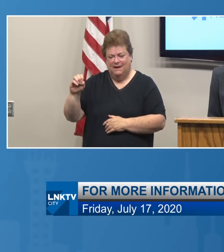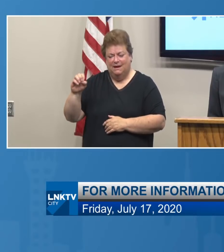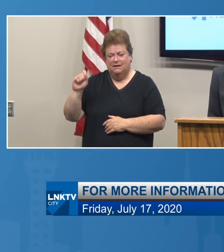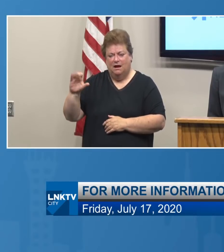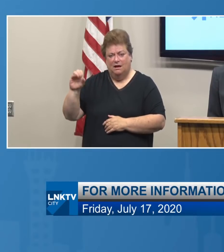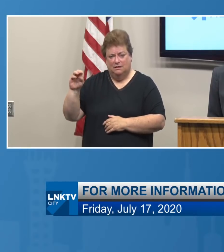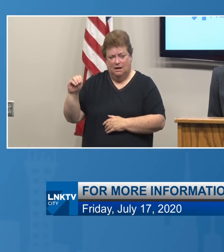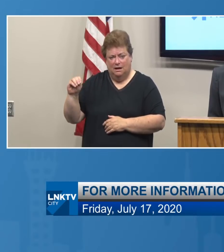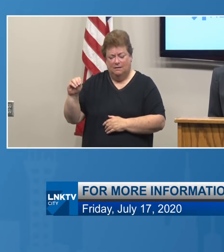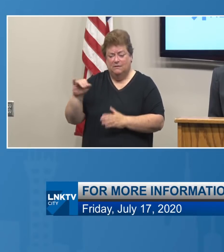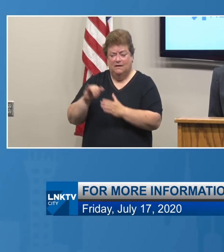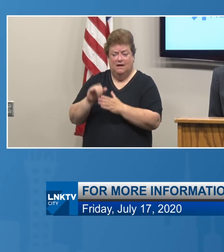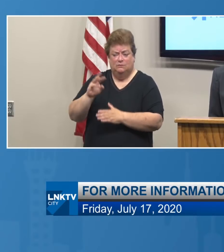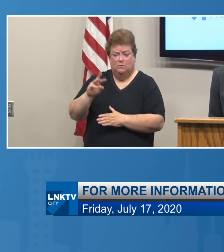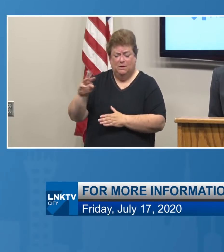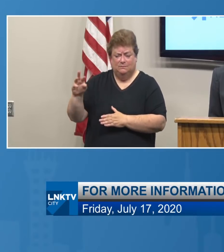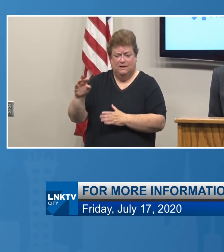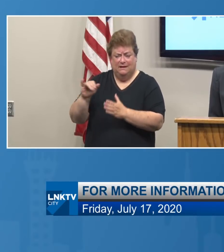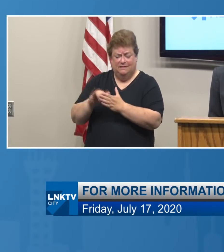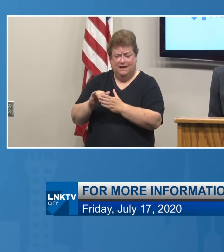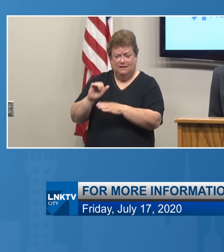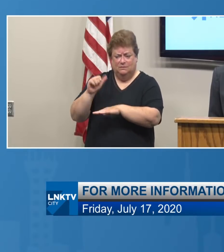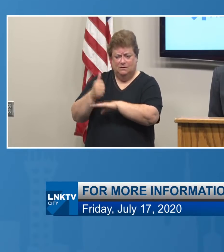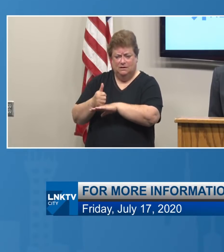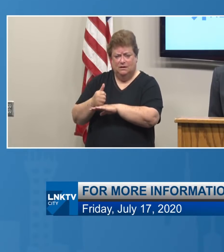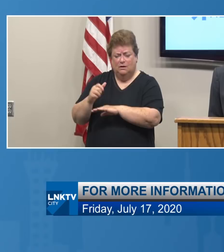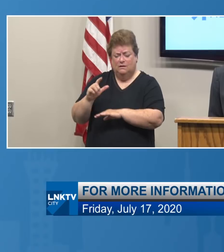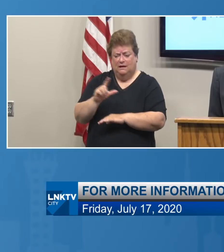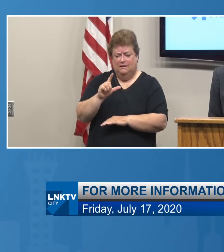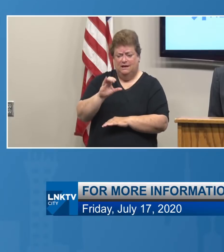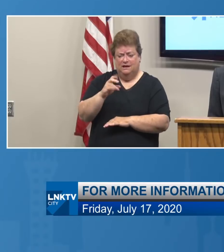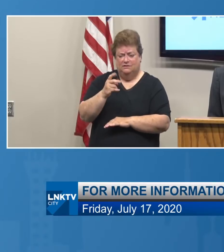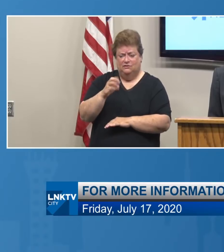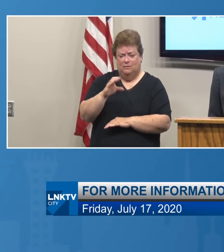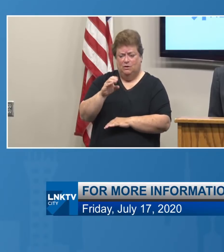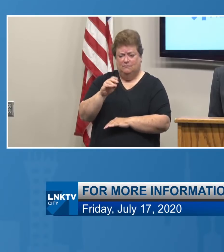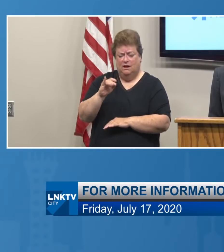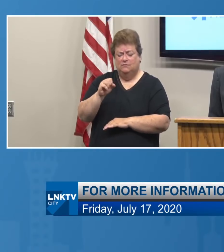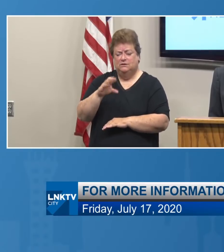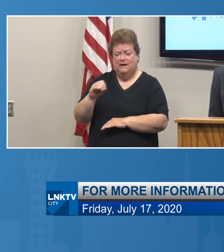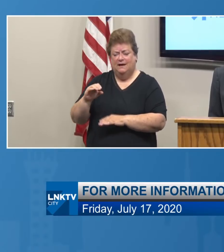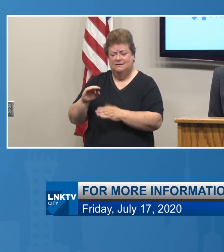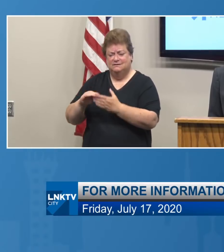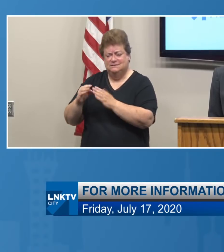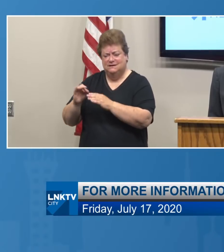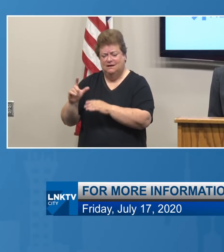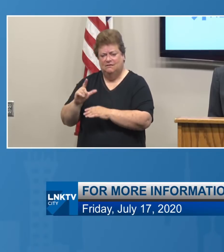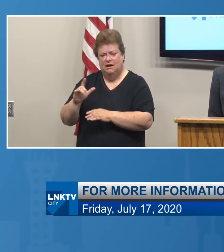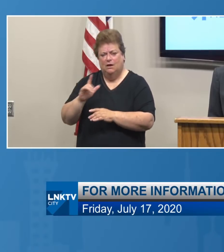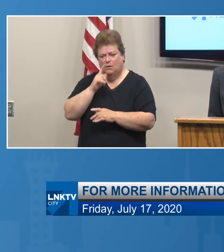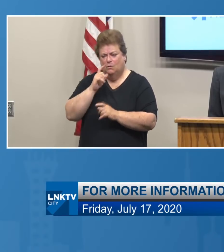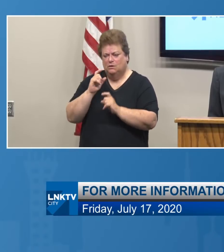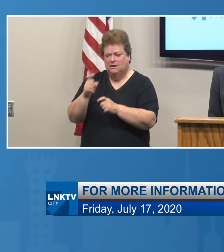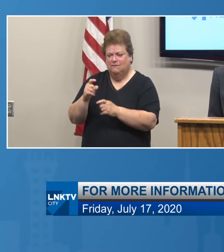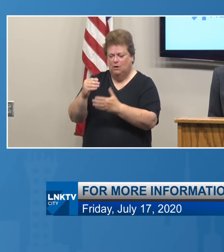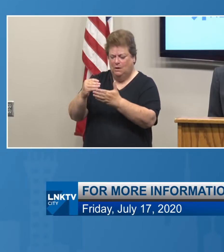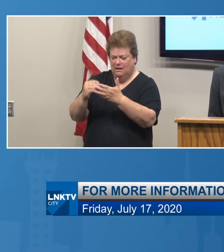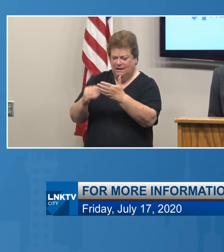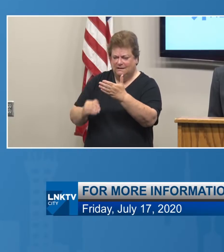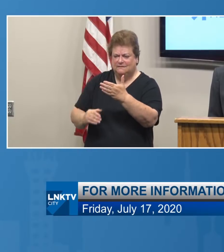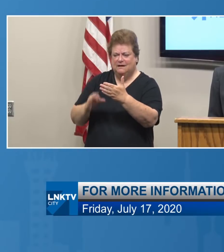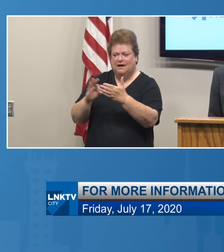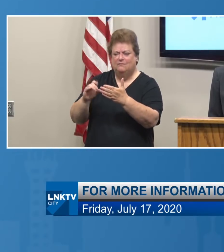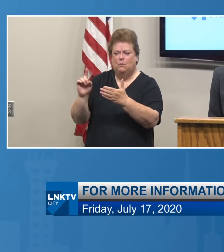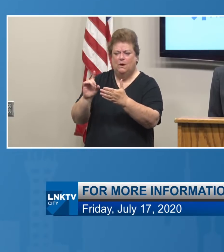LNKTV.com. This was a website that was a joint effort of the Lincoln Chamber of Commerce and the City of Lincoln, and it provides a list of local suppliers